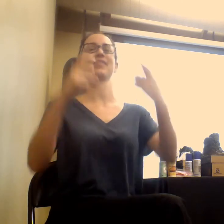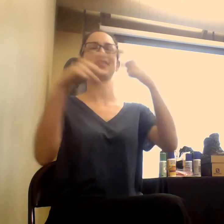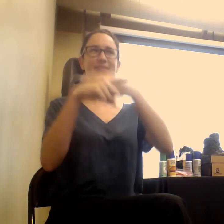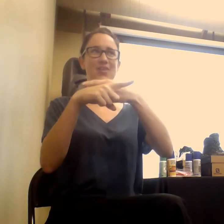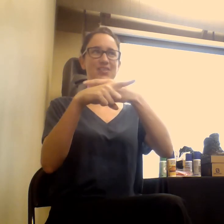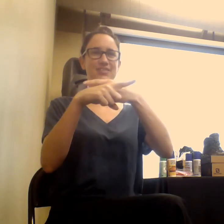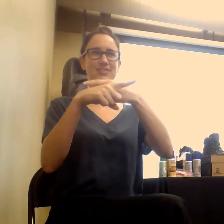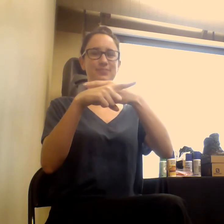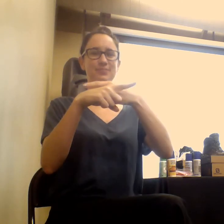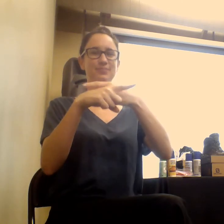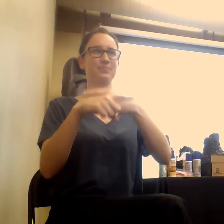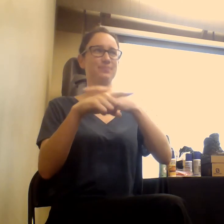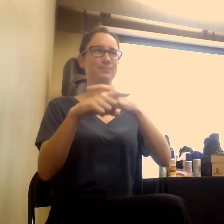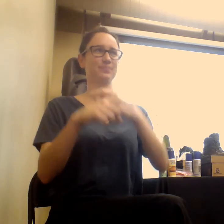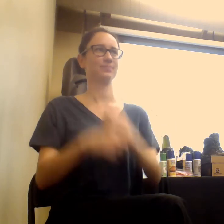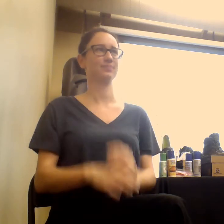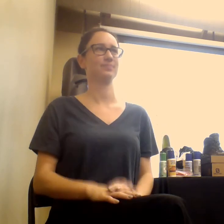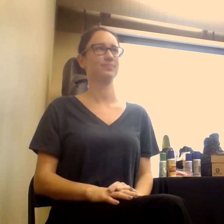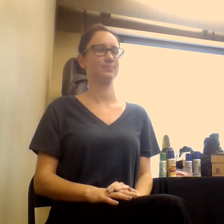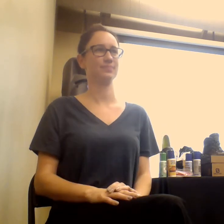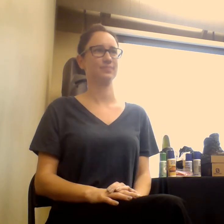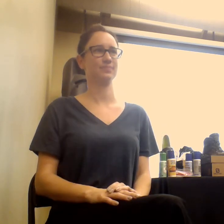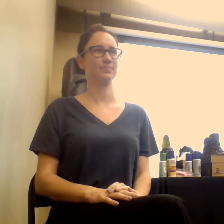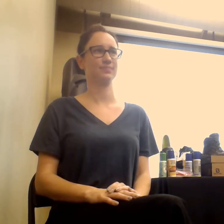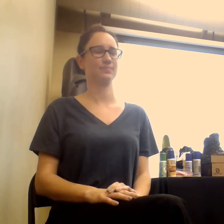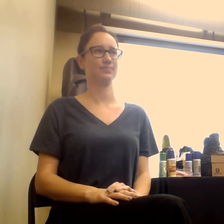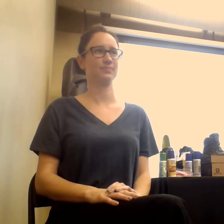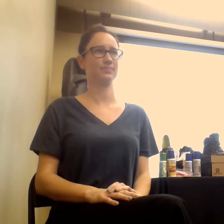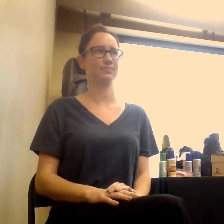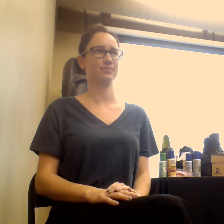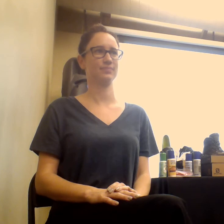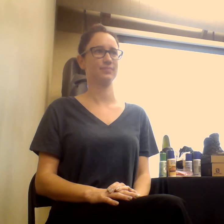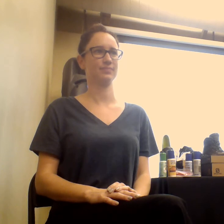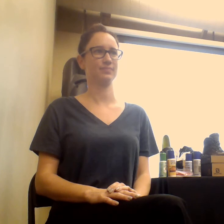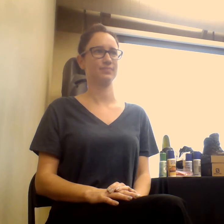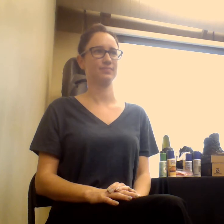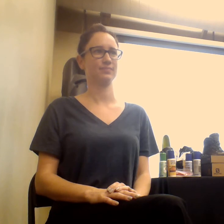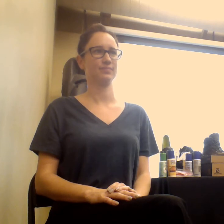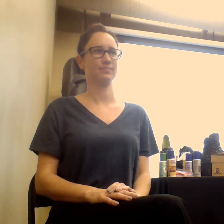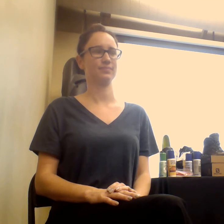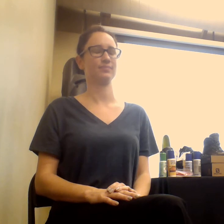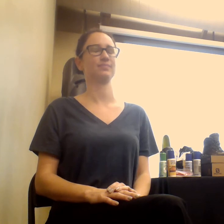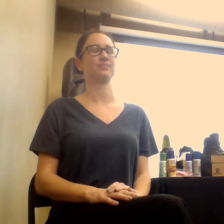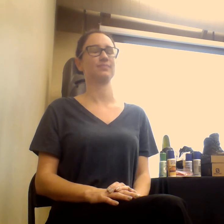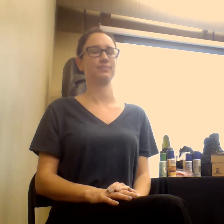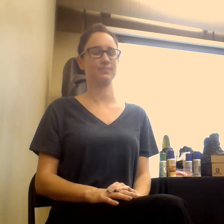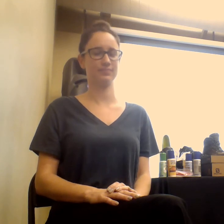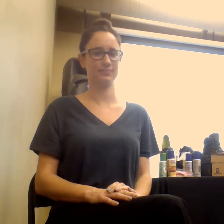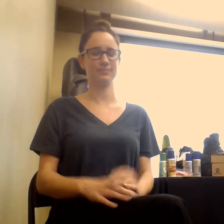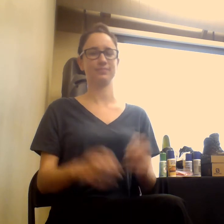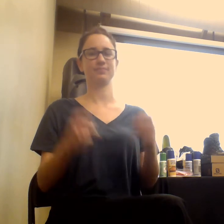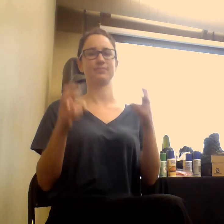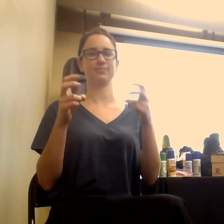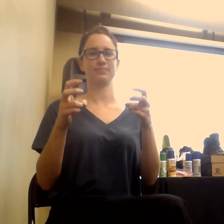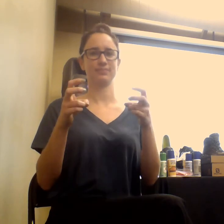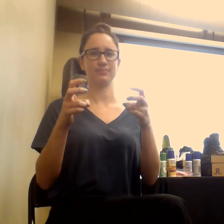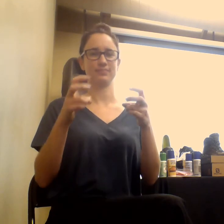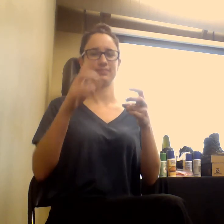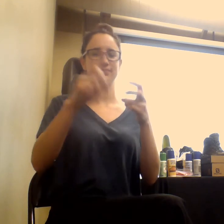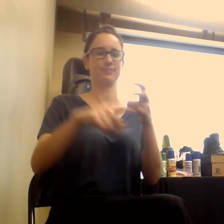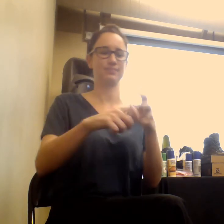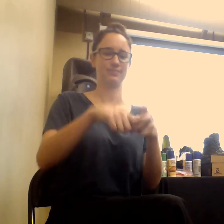okay? Go ahead, Which then will, pull a little forward, a little tighter. There you go. Now do a